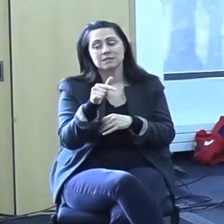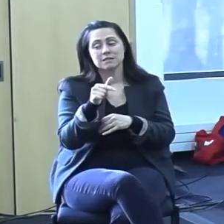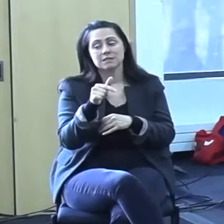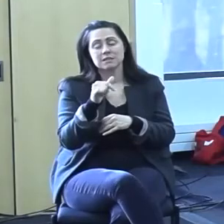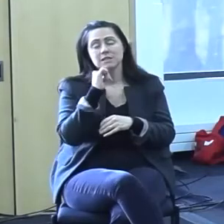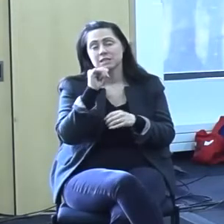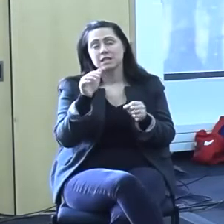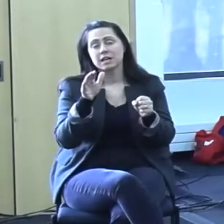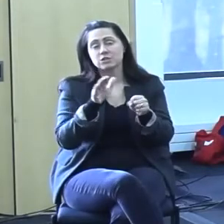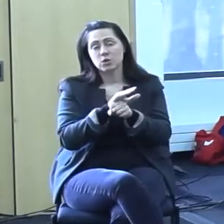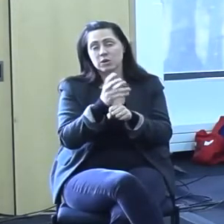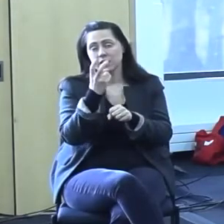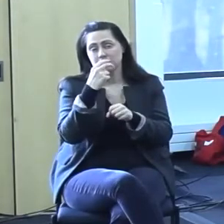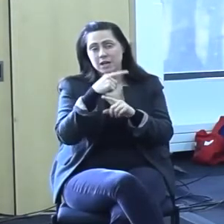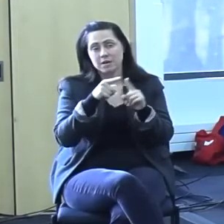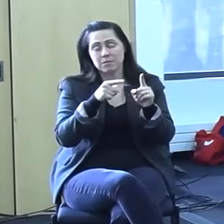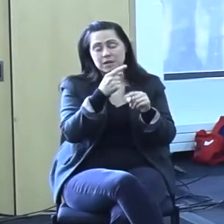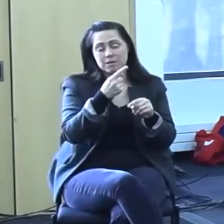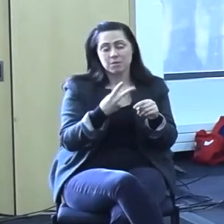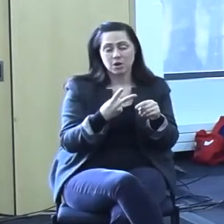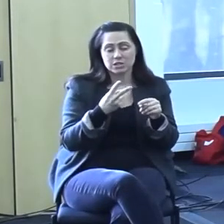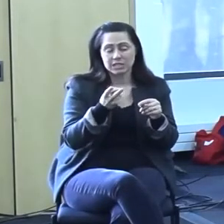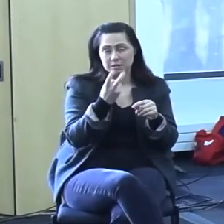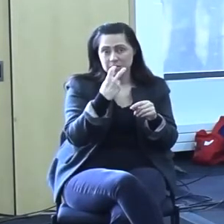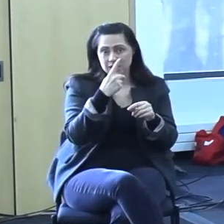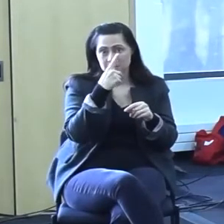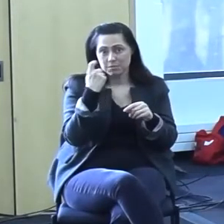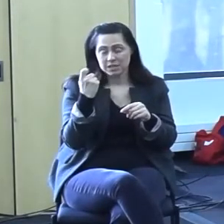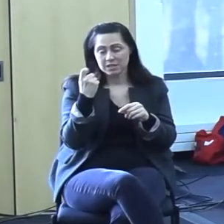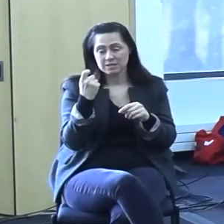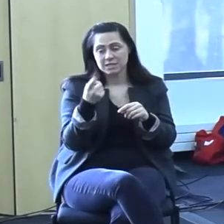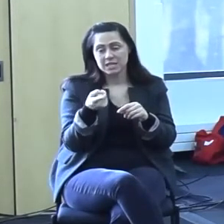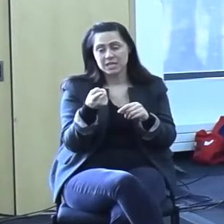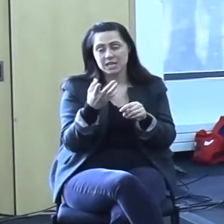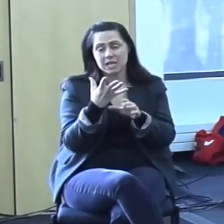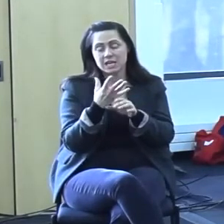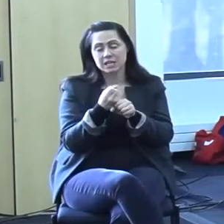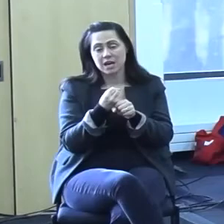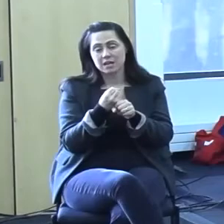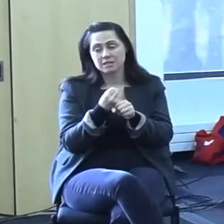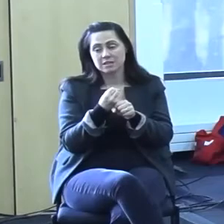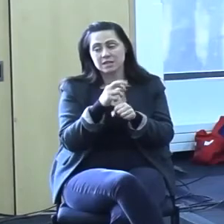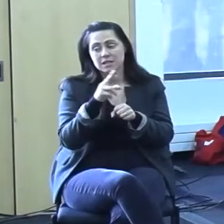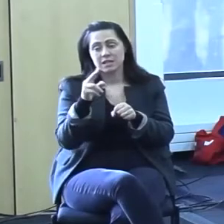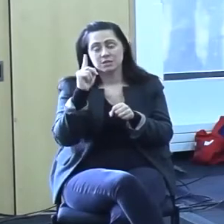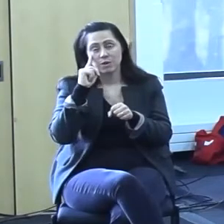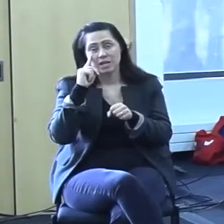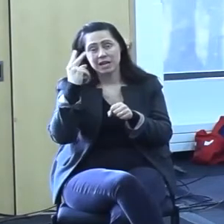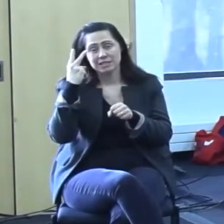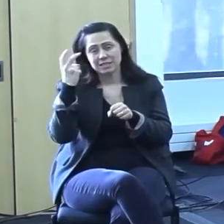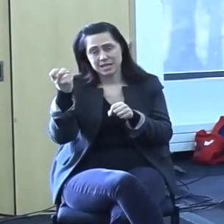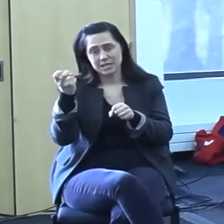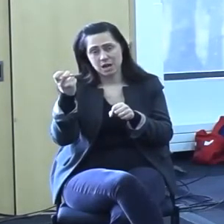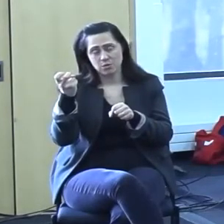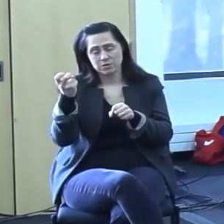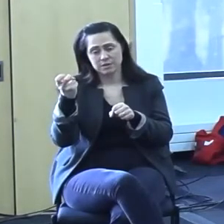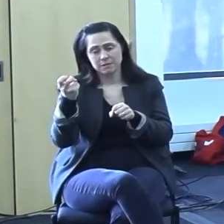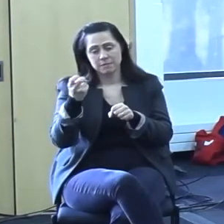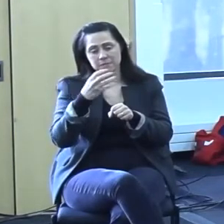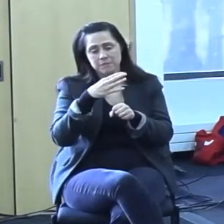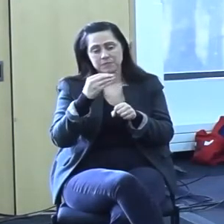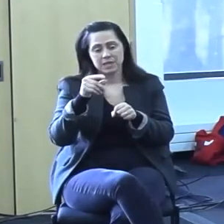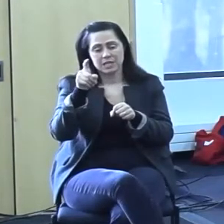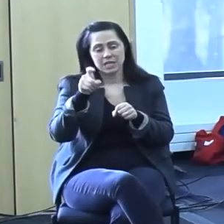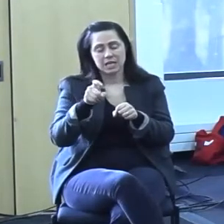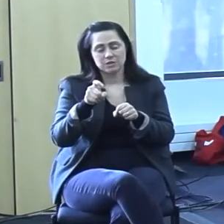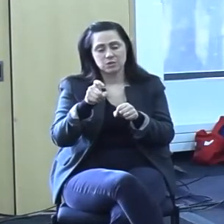not totally blind, but partially blind because he got his right eye taken out, and he has